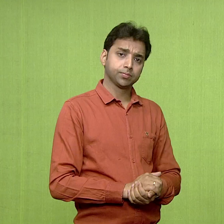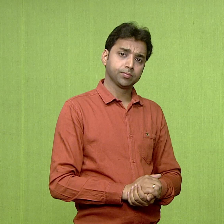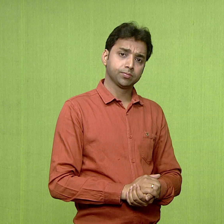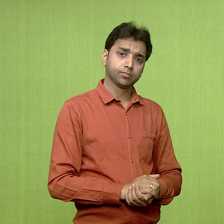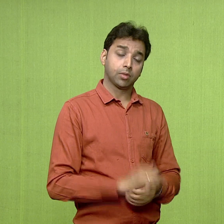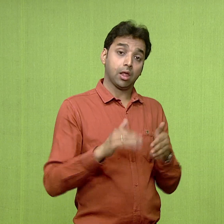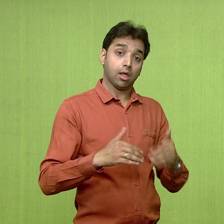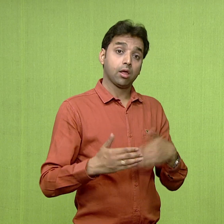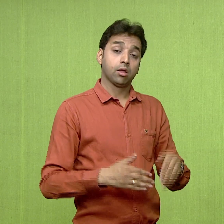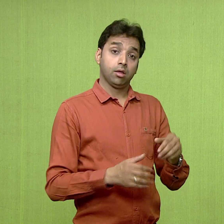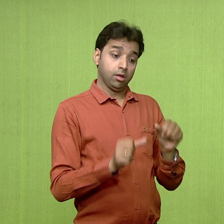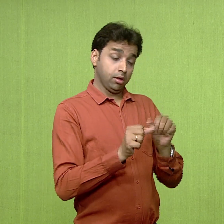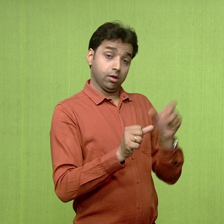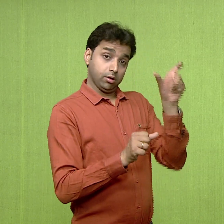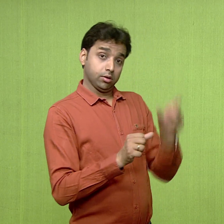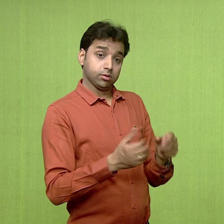In Arthashastra,